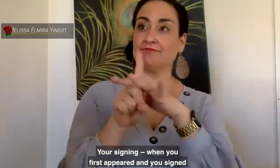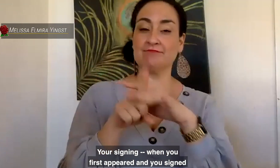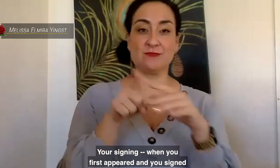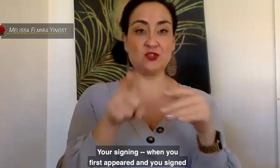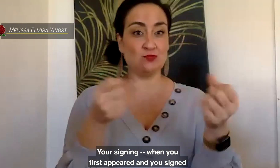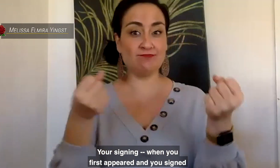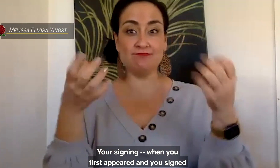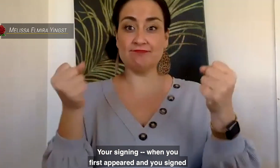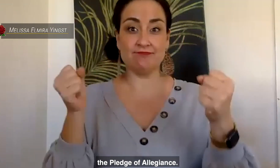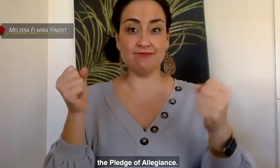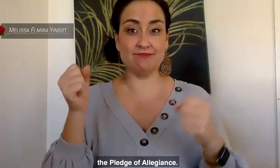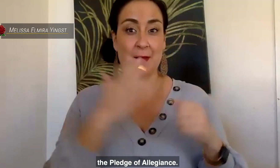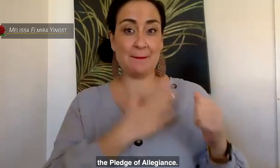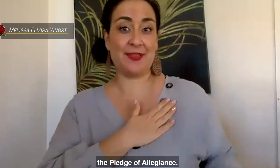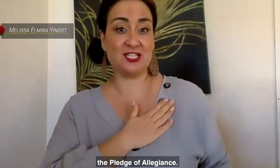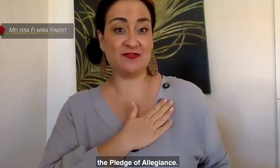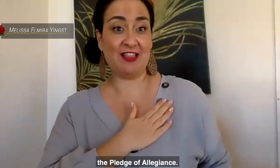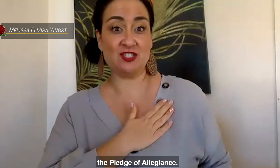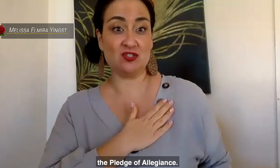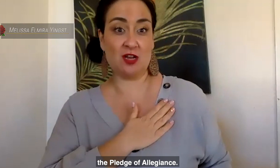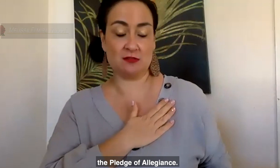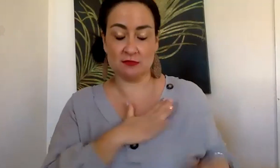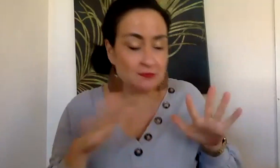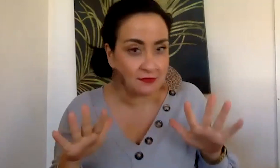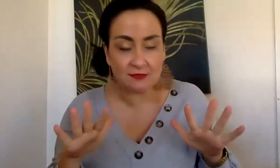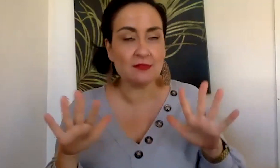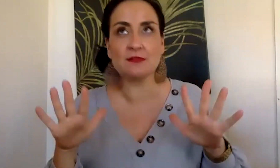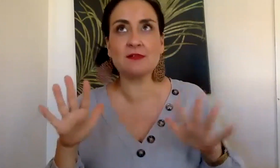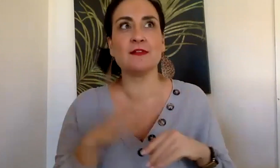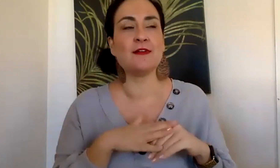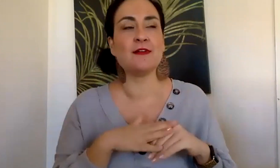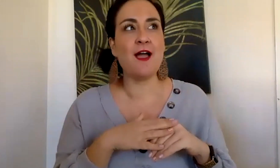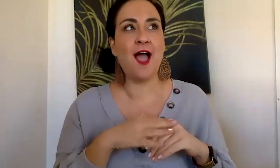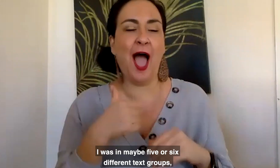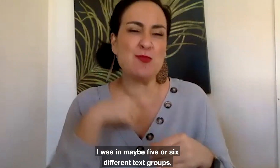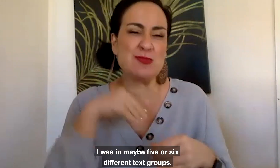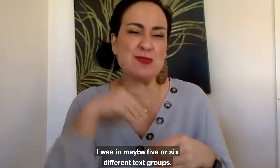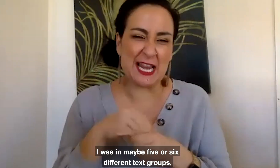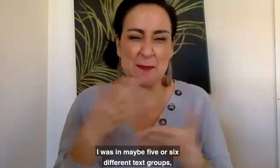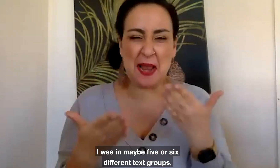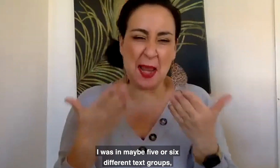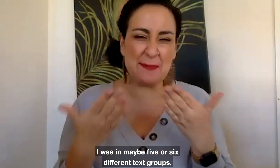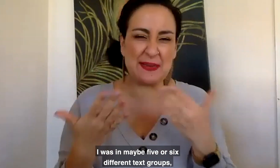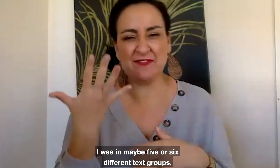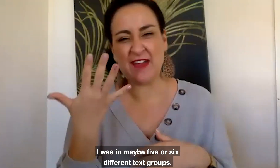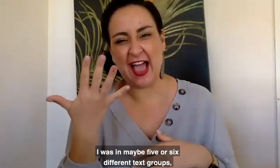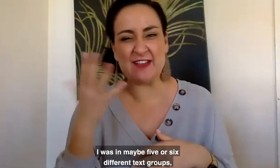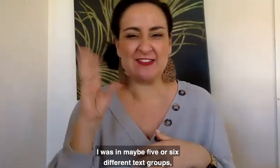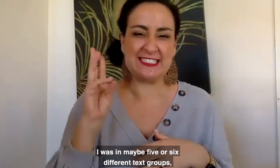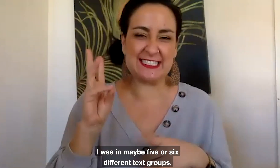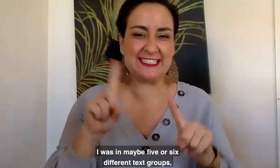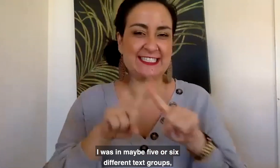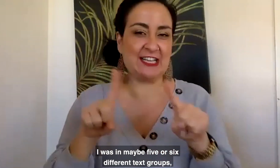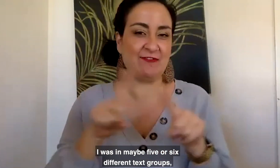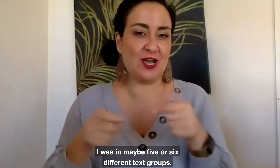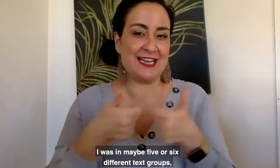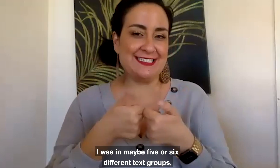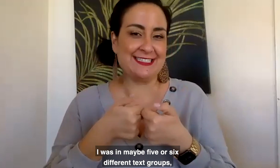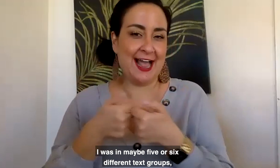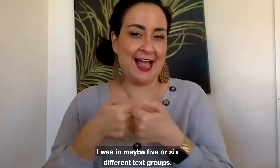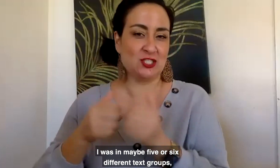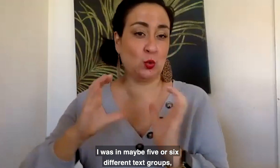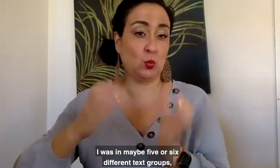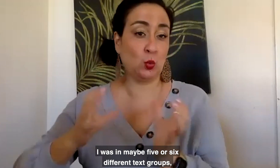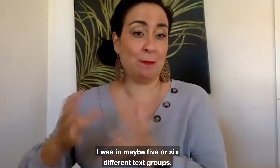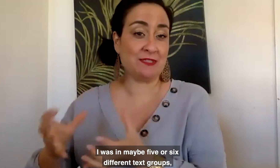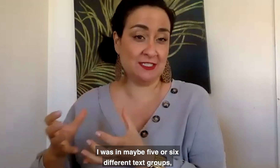Your signing when you did the Pledge of Allegiance, I was just in maybe